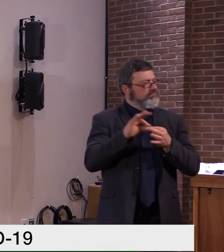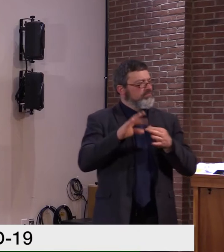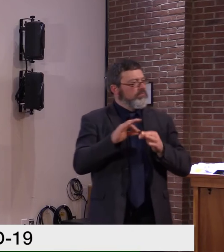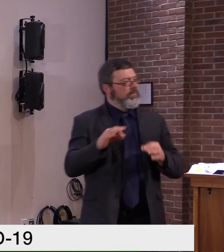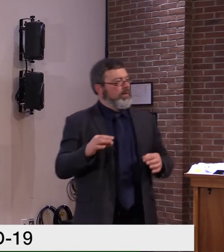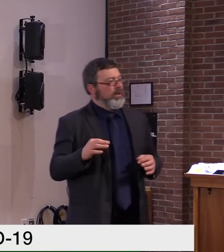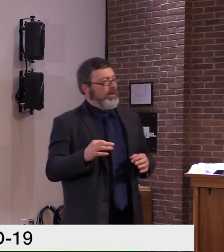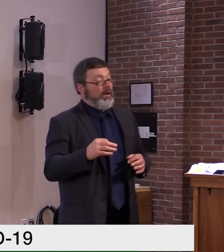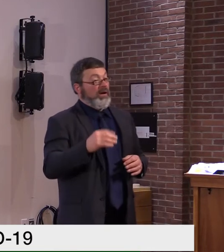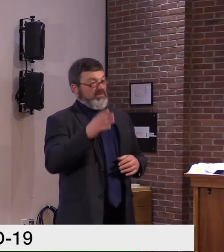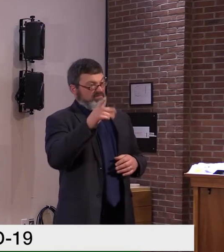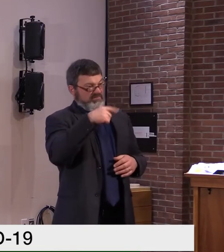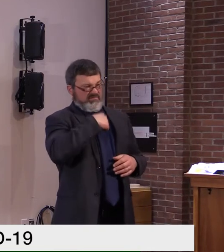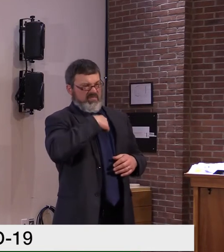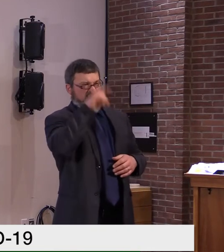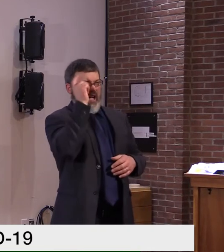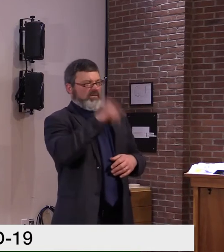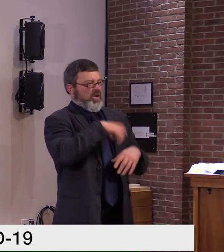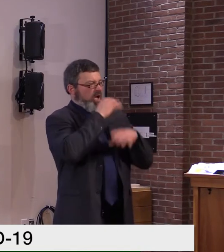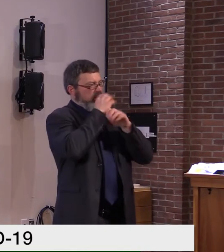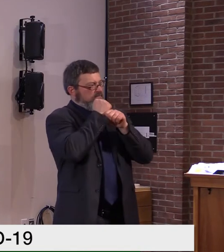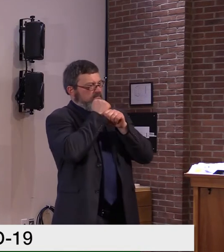this particular case. So